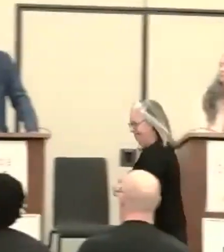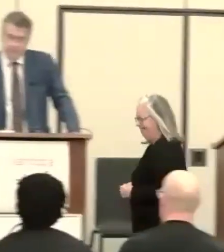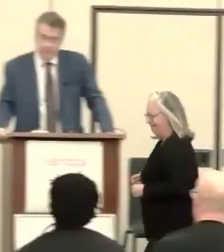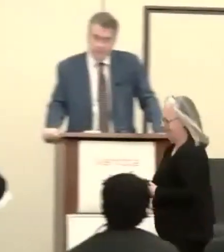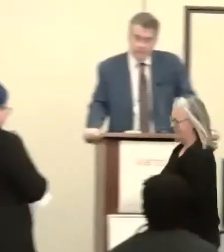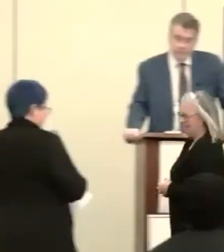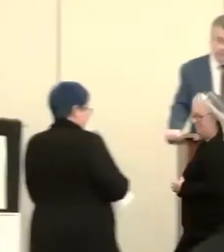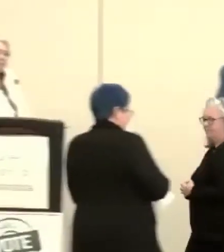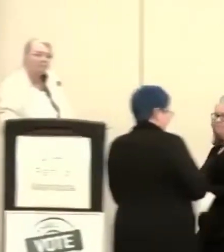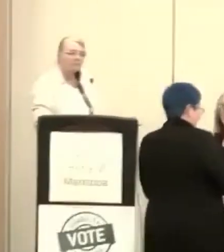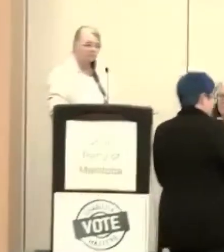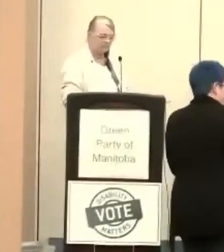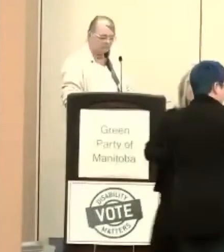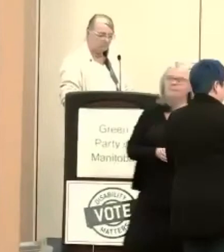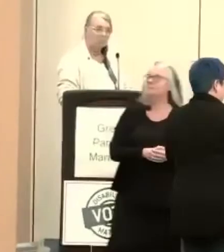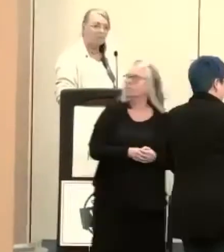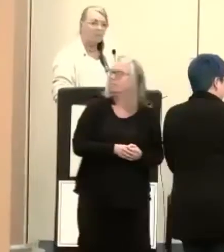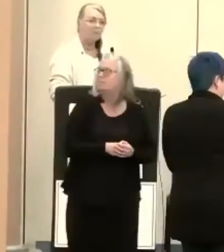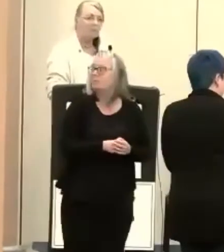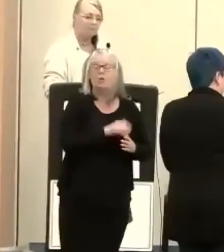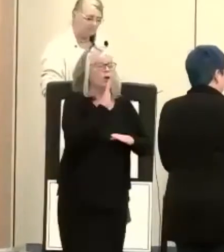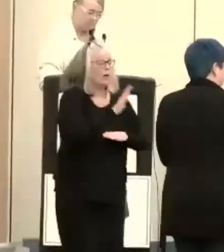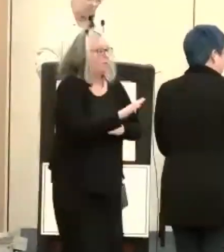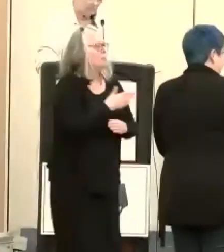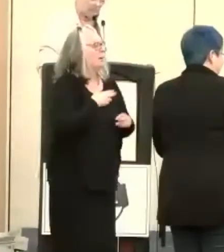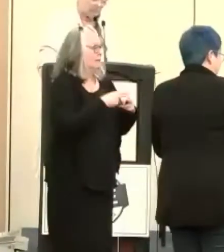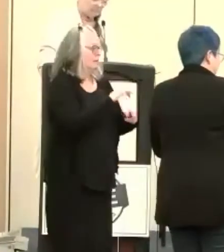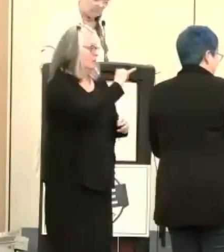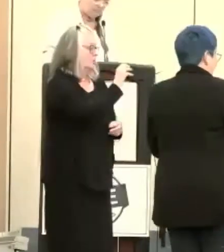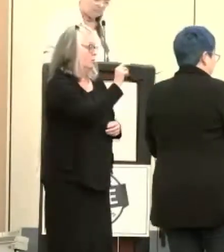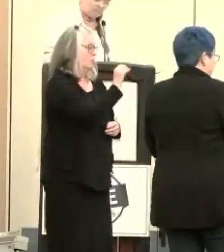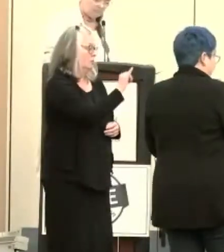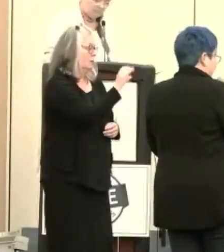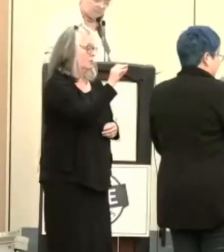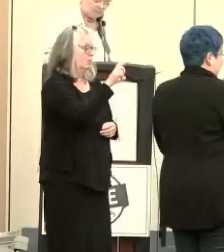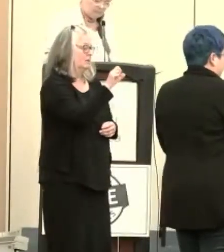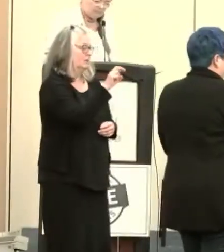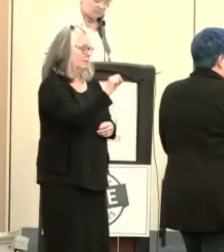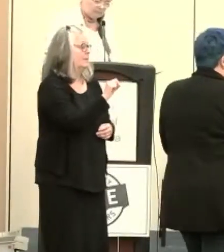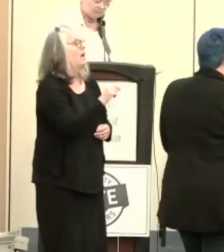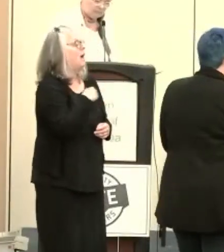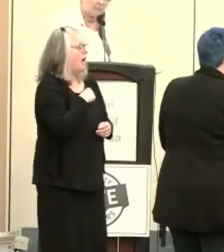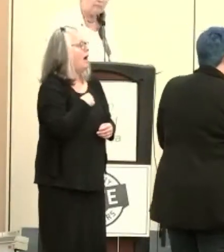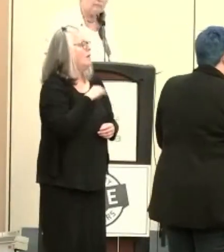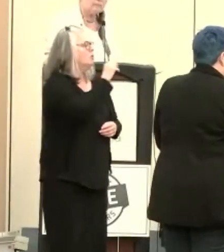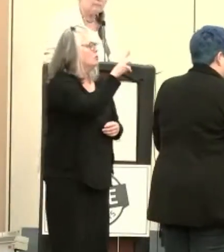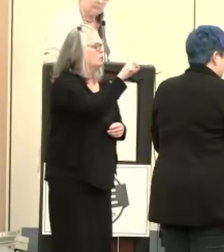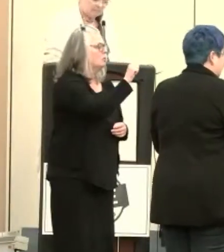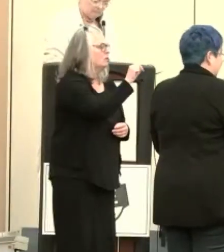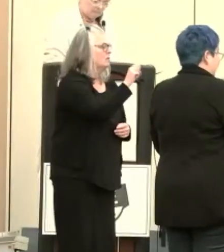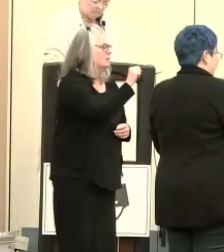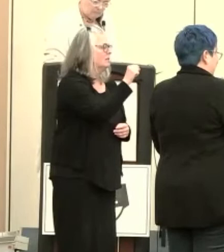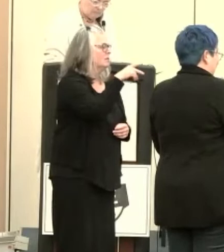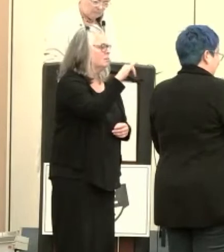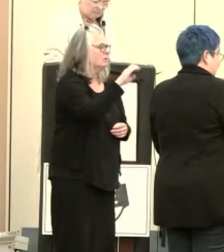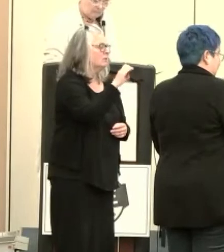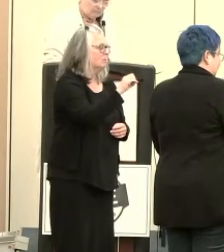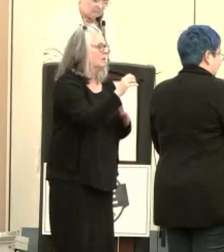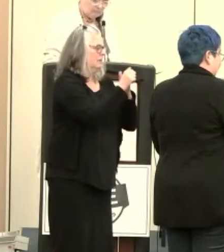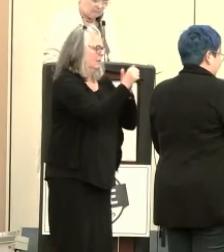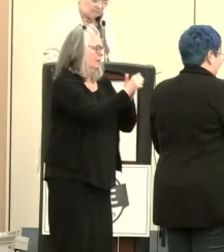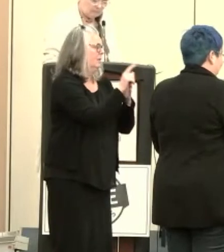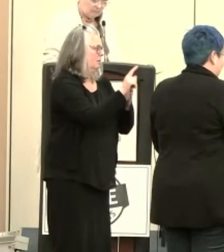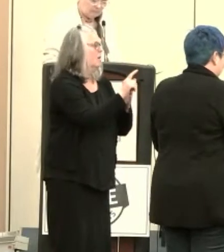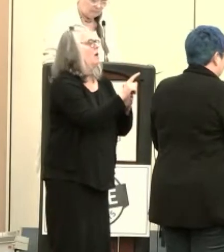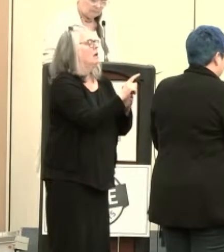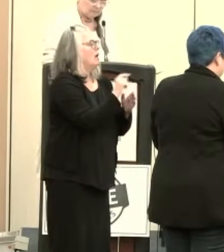is Joni Wilson. I come here in a couple of capacities. I'm the Jordan's Principal Wellness Services Lead for Southern Chiefs Organization. I'm a parent